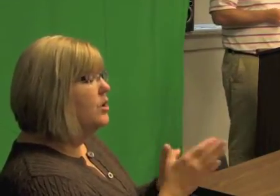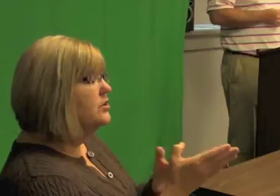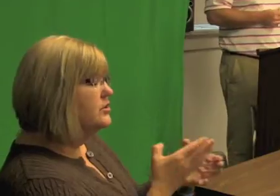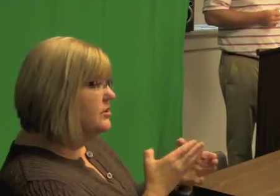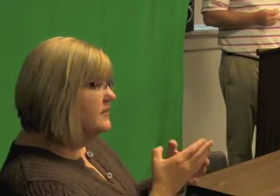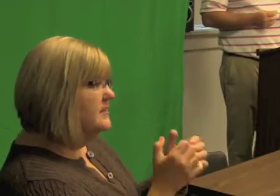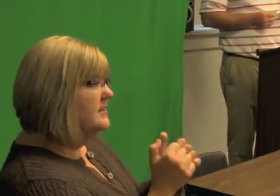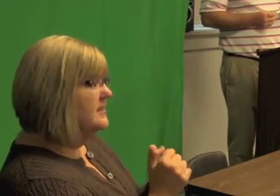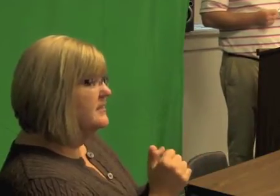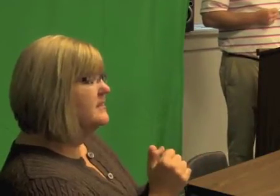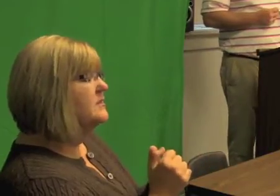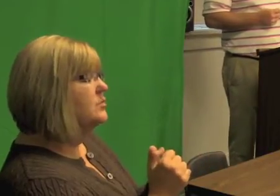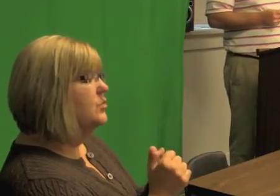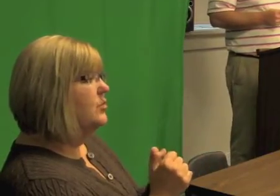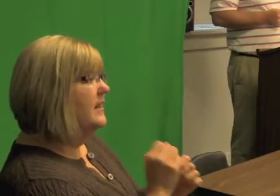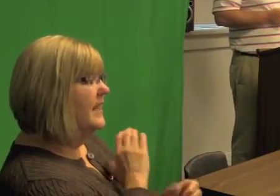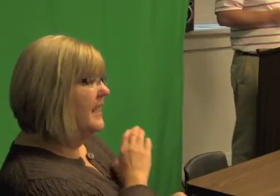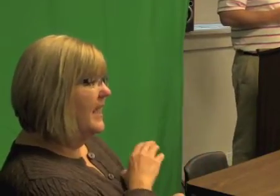characteristics.